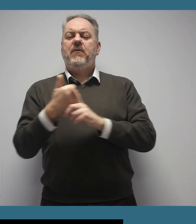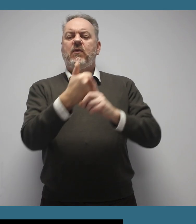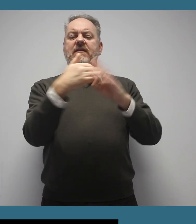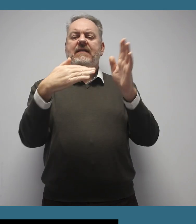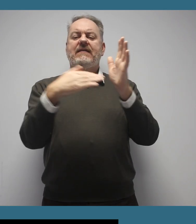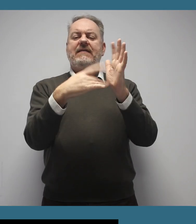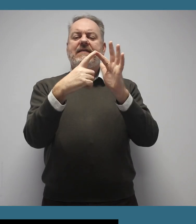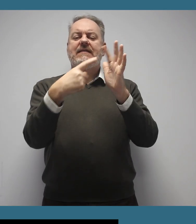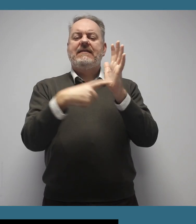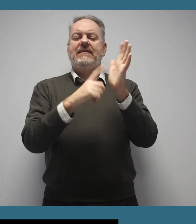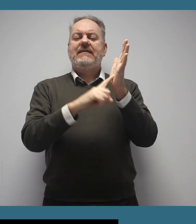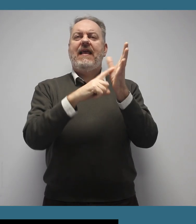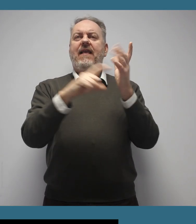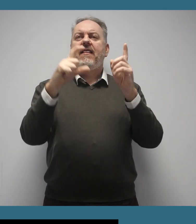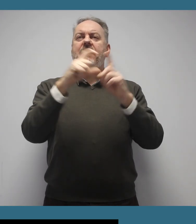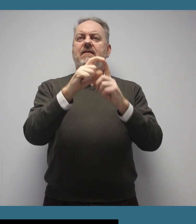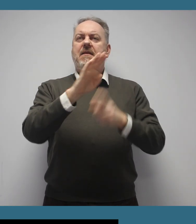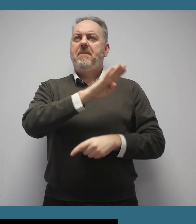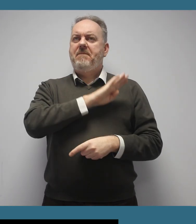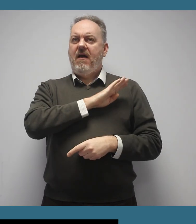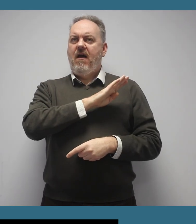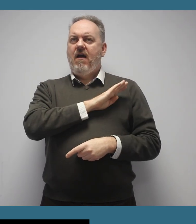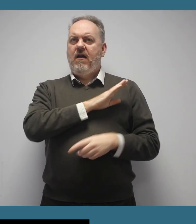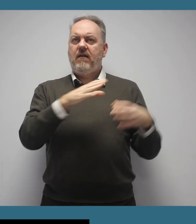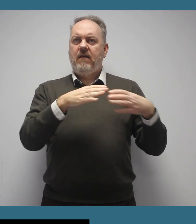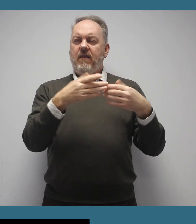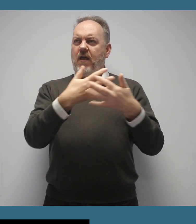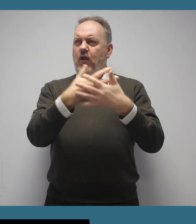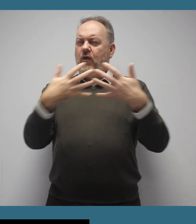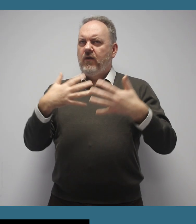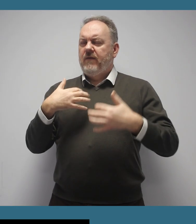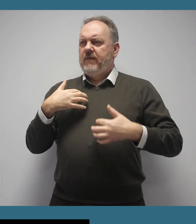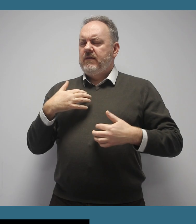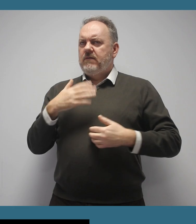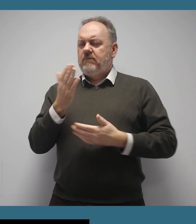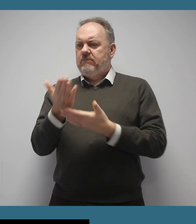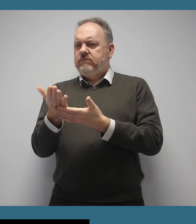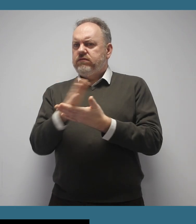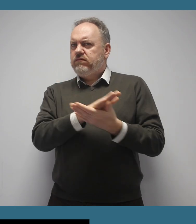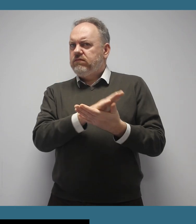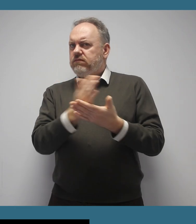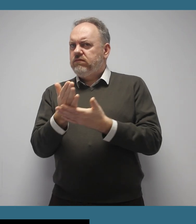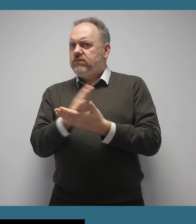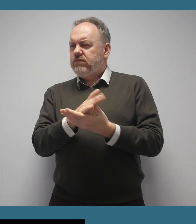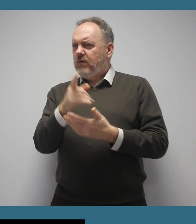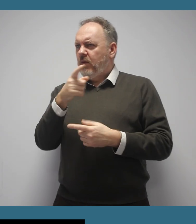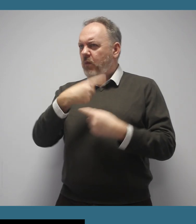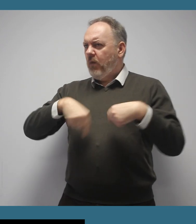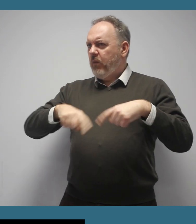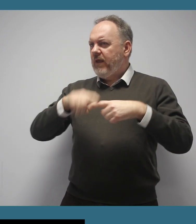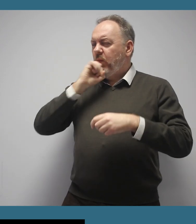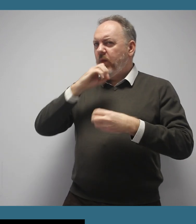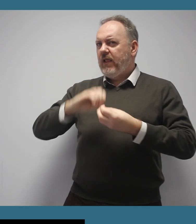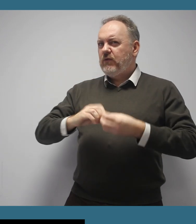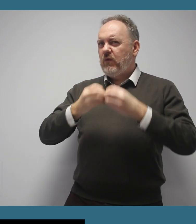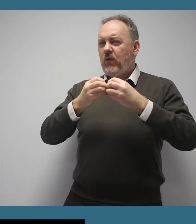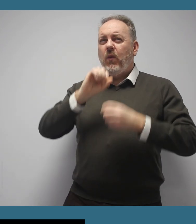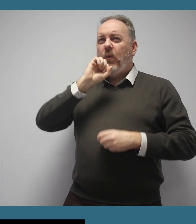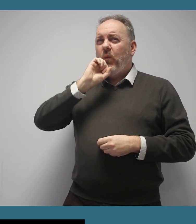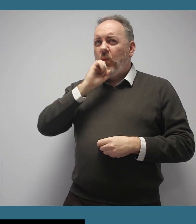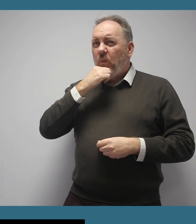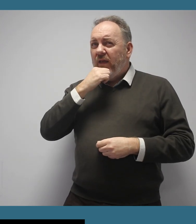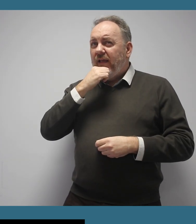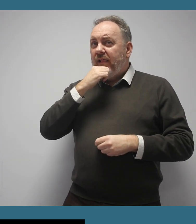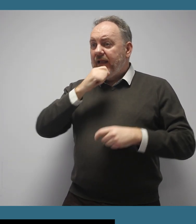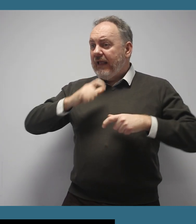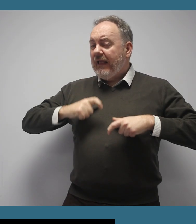Garden Action Group, there was a lot of consternation about how it would look different in the future, and is it still going to be